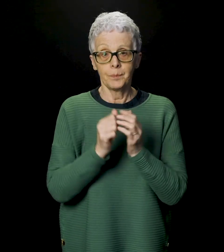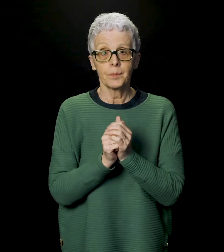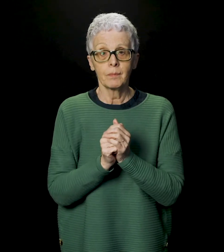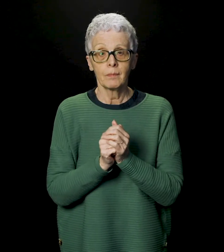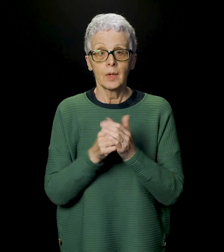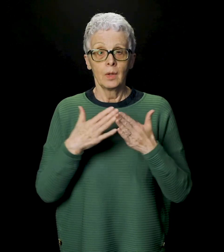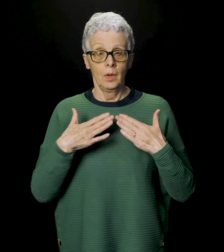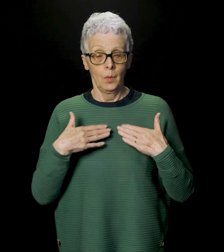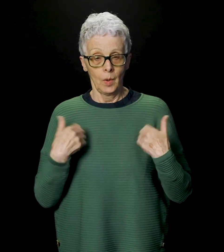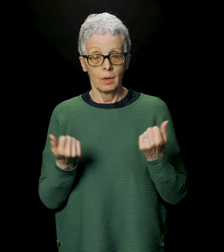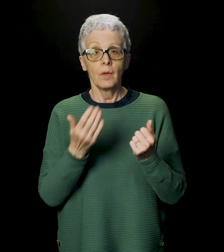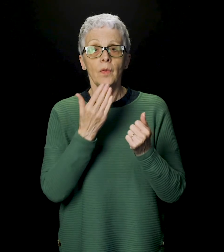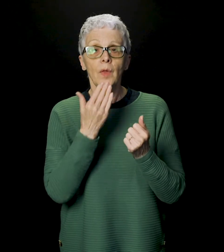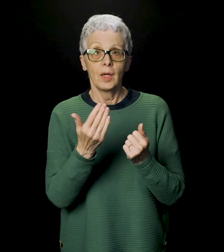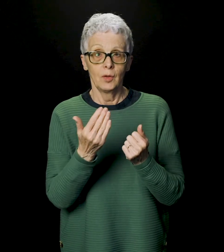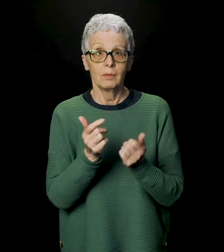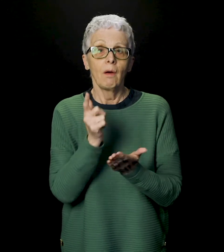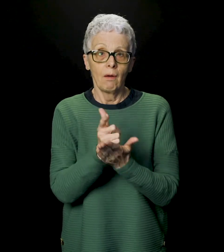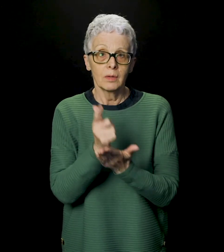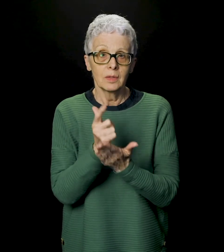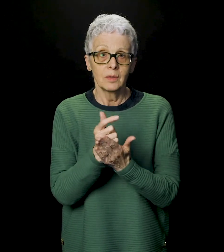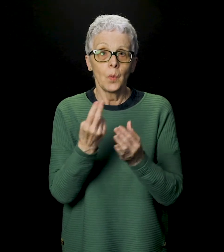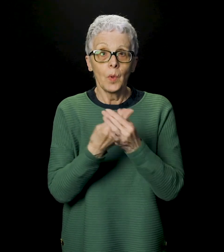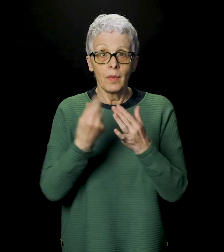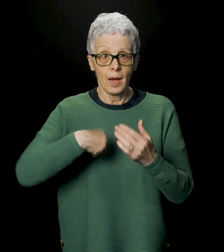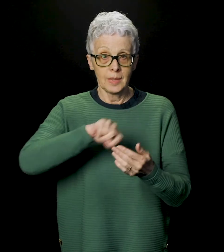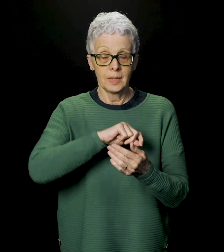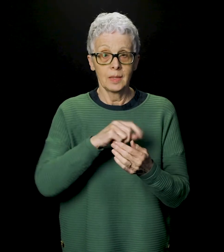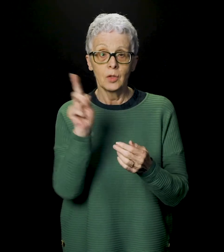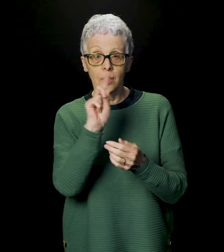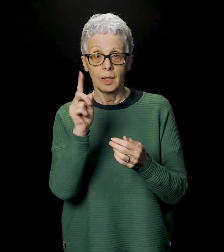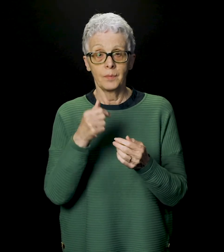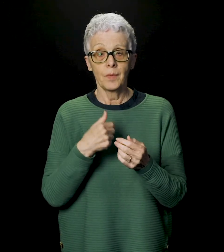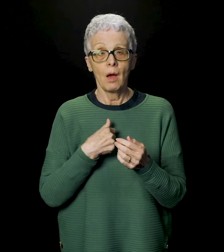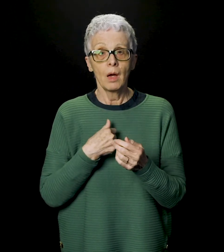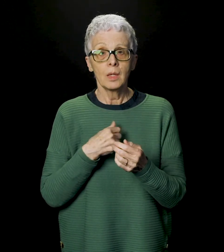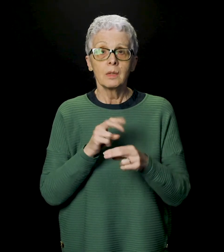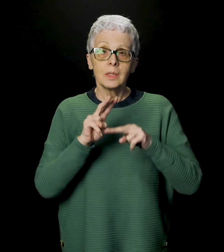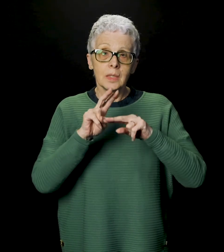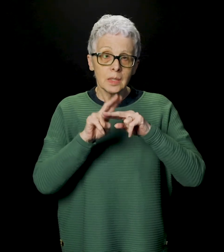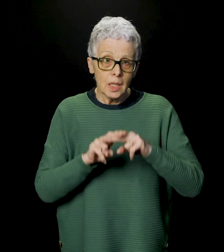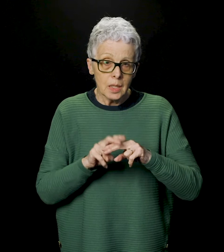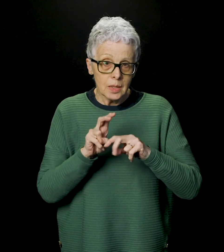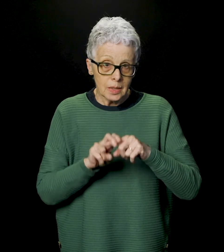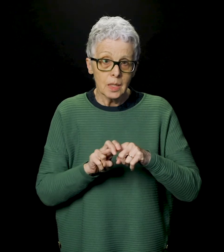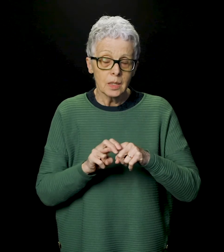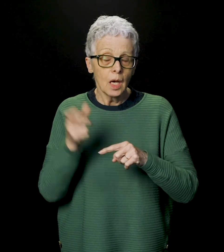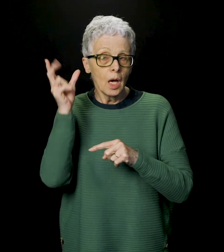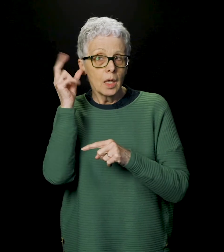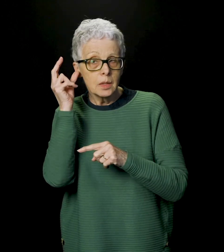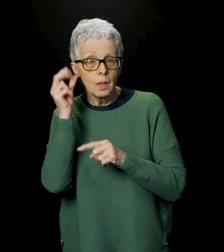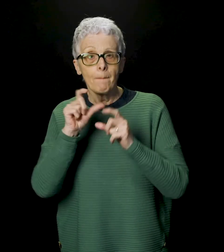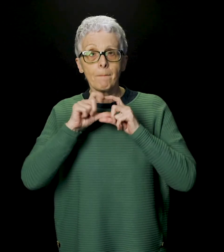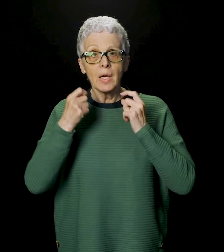Well, thank you so much for being with us today. You know, as I sat listening to Pastor Jono, I